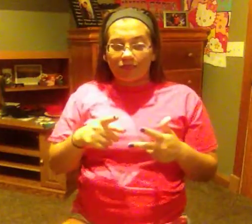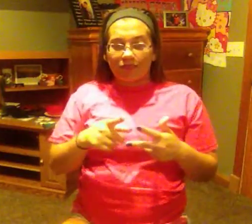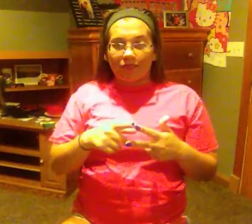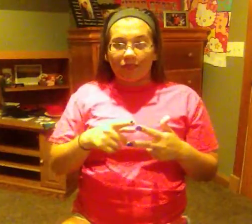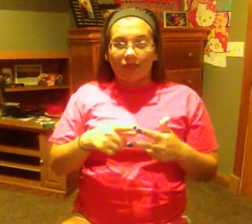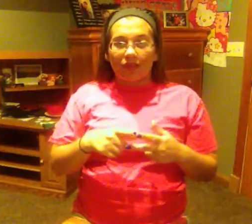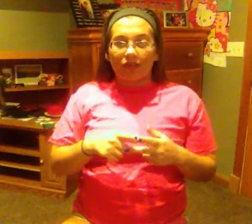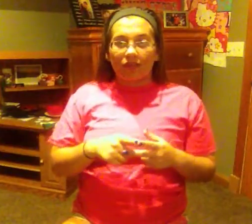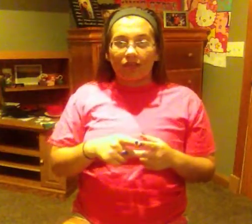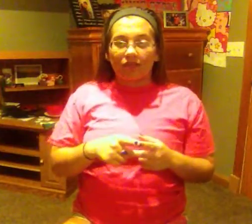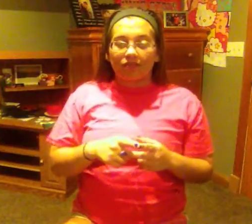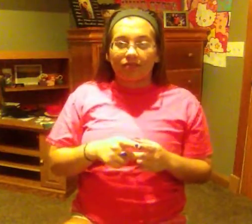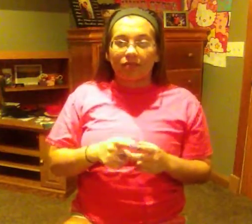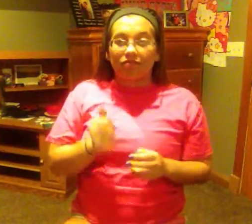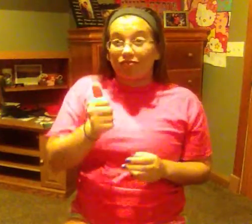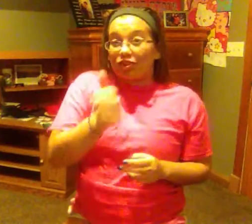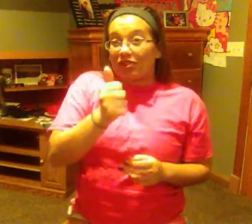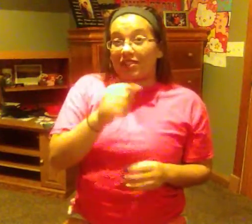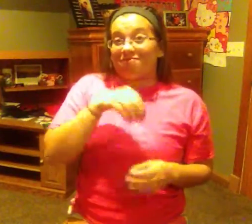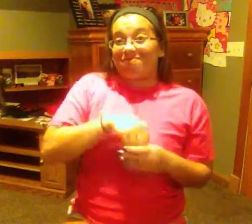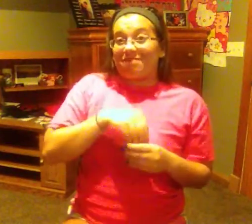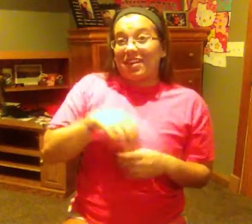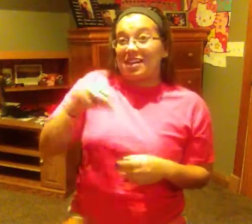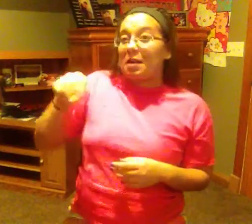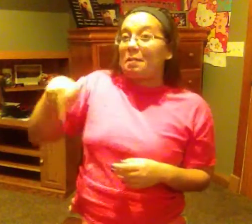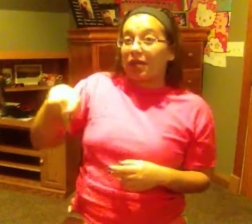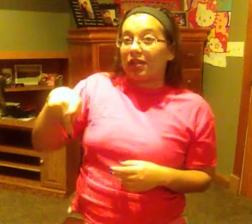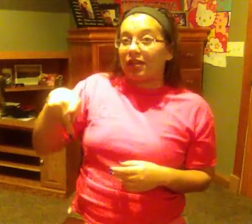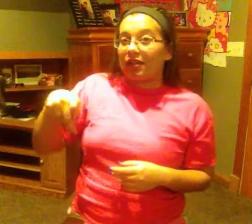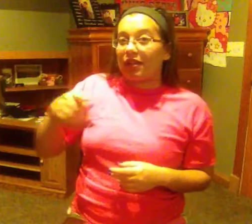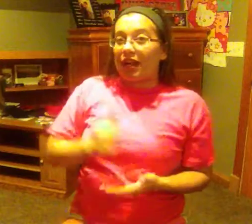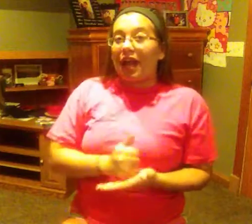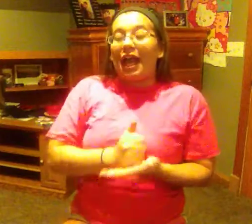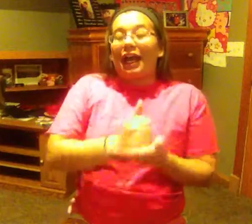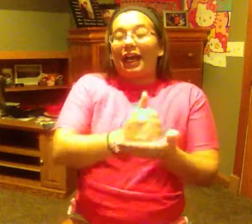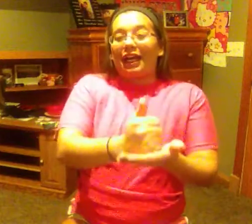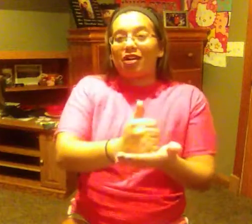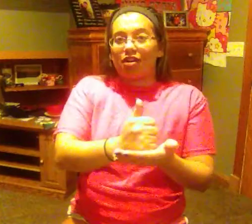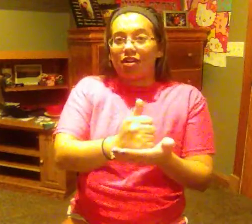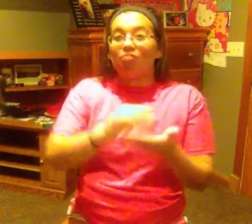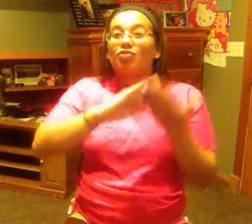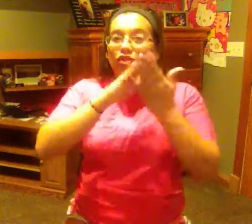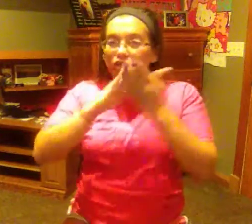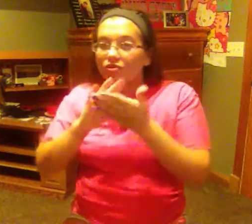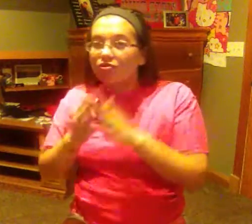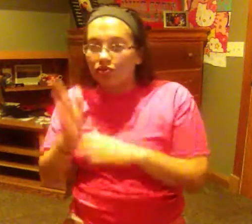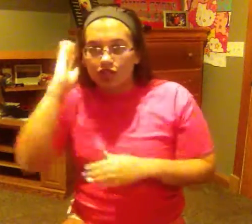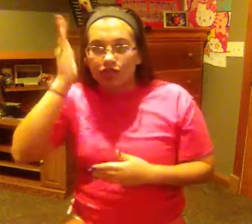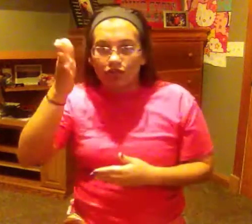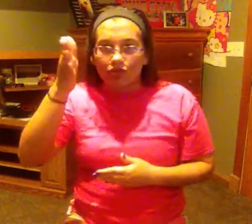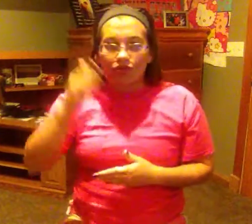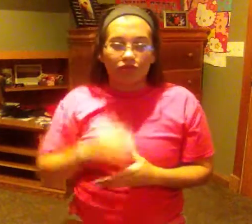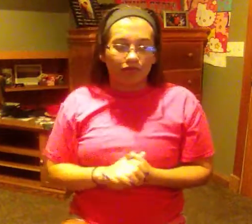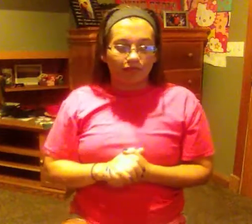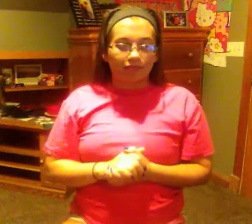trained. You'll help keep the peace, and you'll make the National Guard an even better place to serve. I'm majoring in criminal justice and planning to